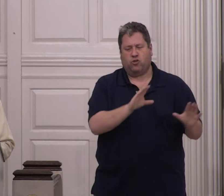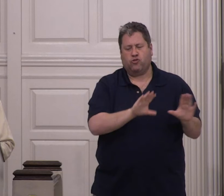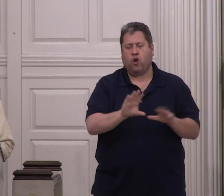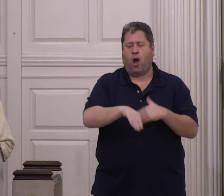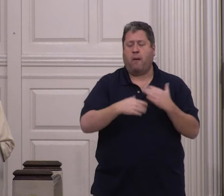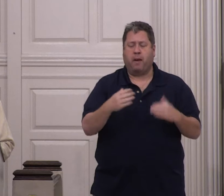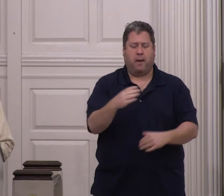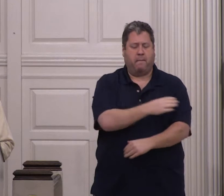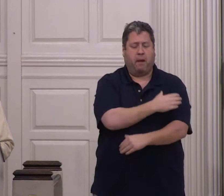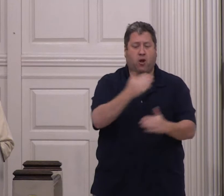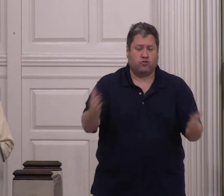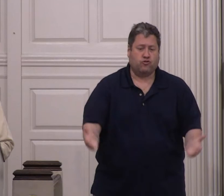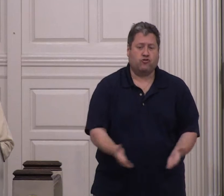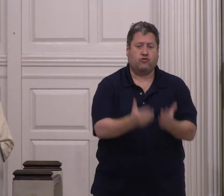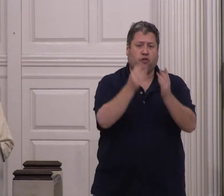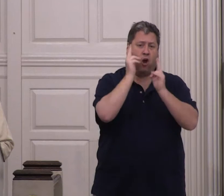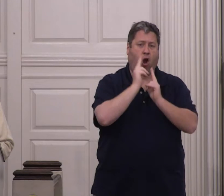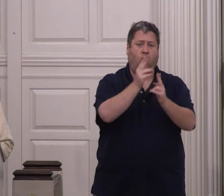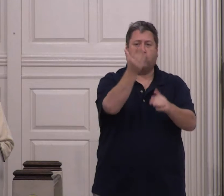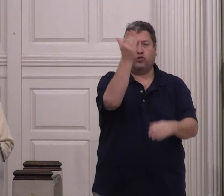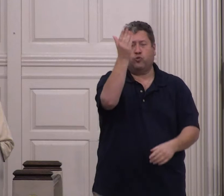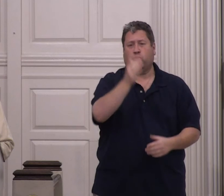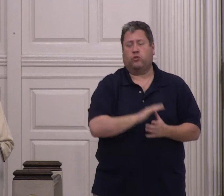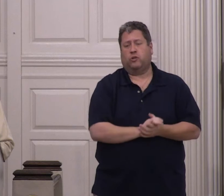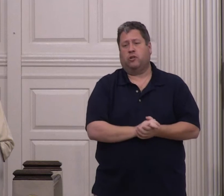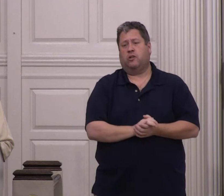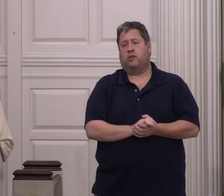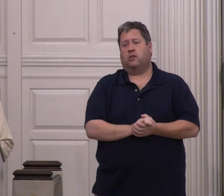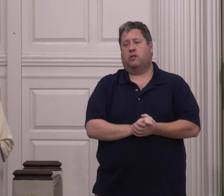all in my power to encourage devotion to you.